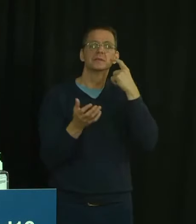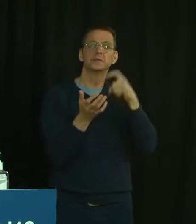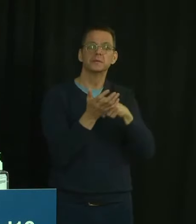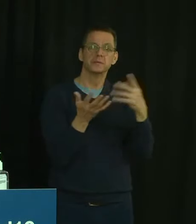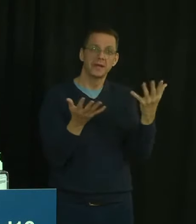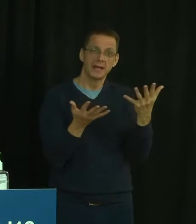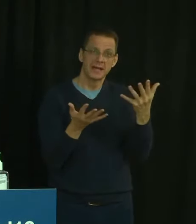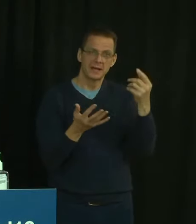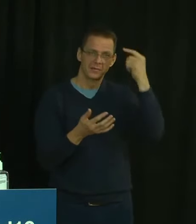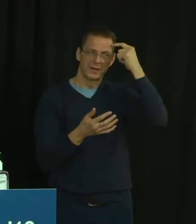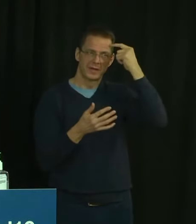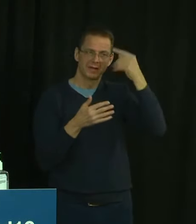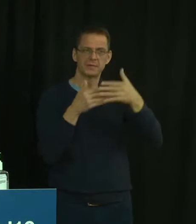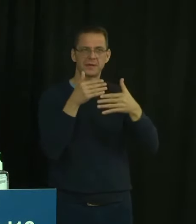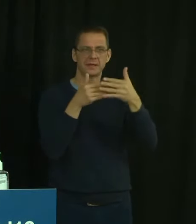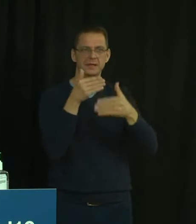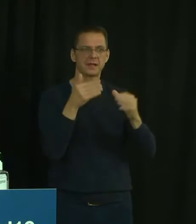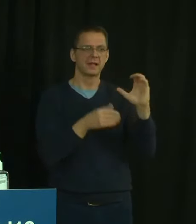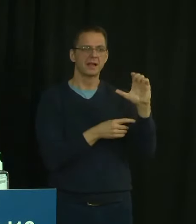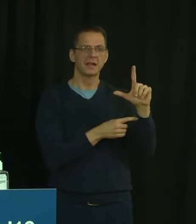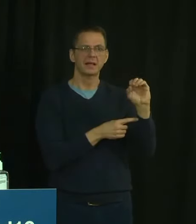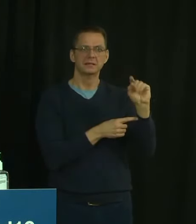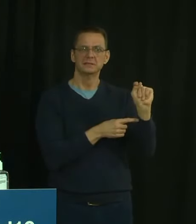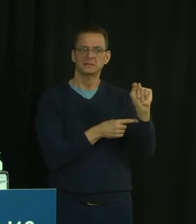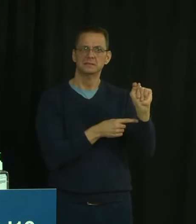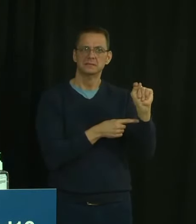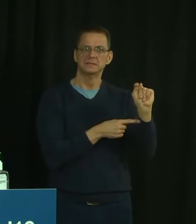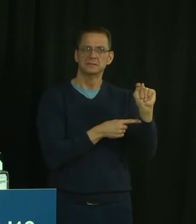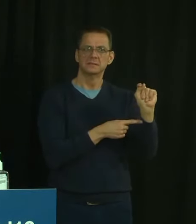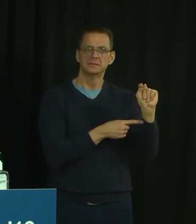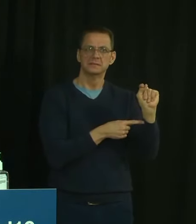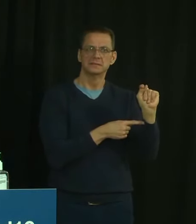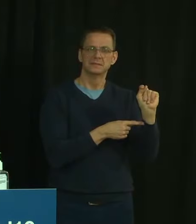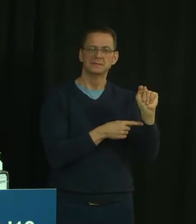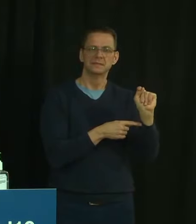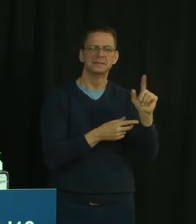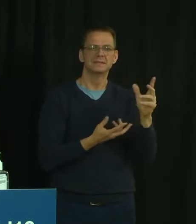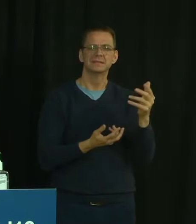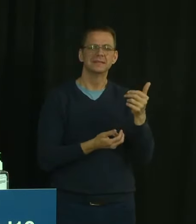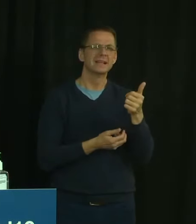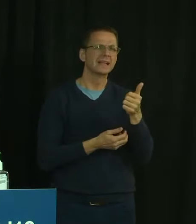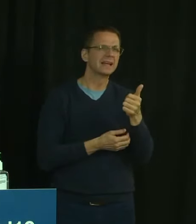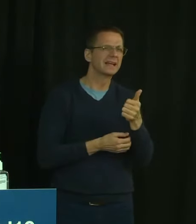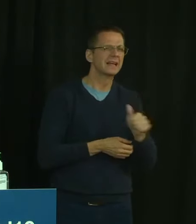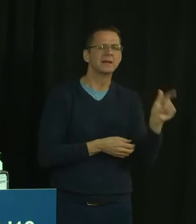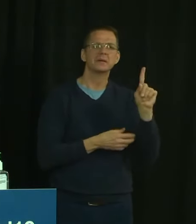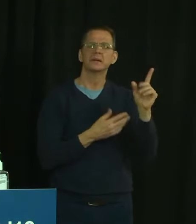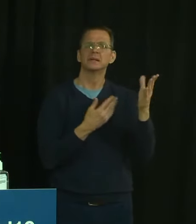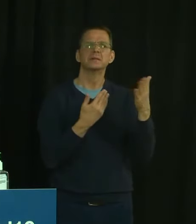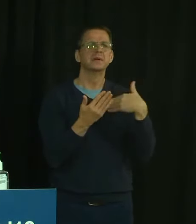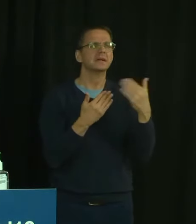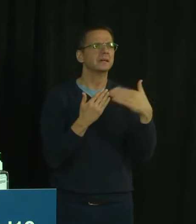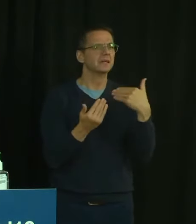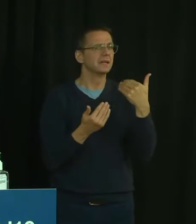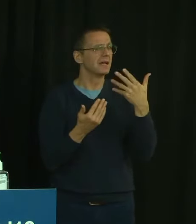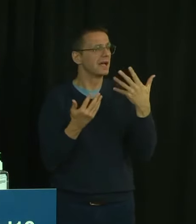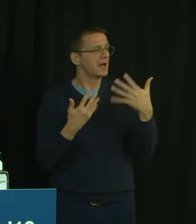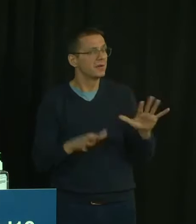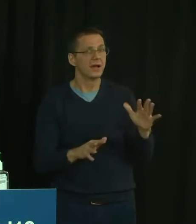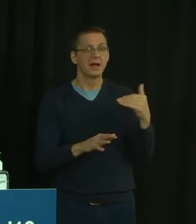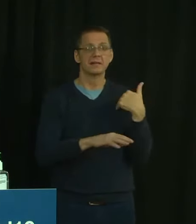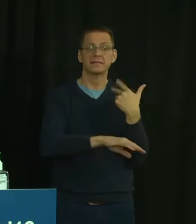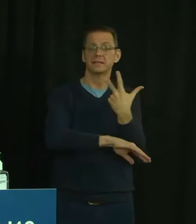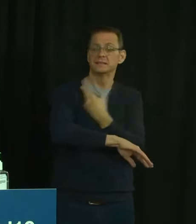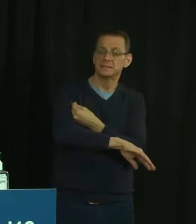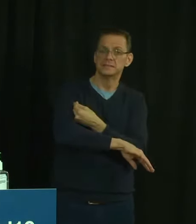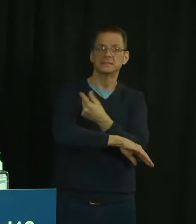who experiences these symptoms should also immediately call their healthcare provider, whether or not they've had a vaccine. But anyone who